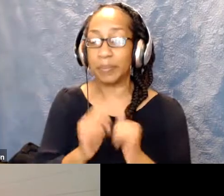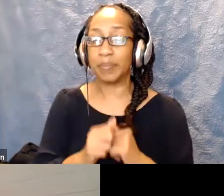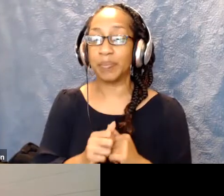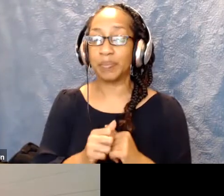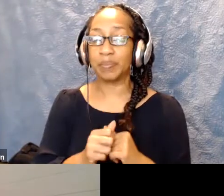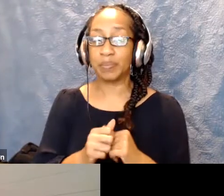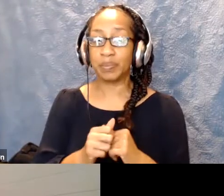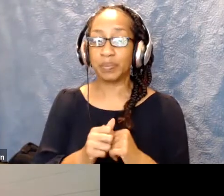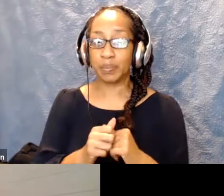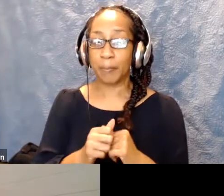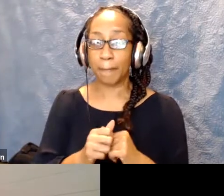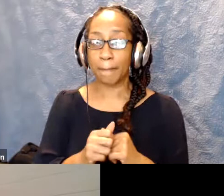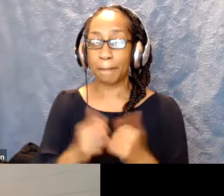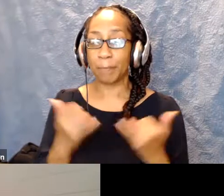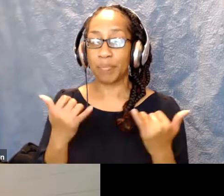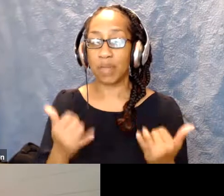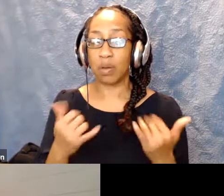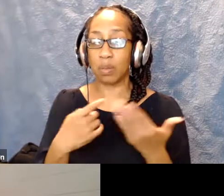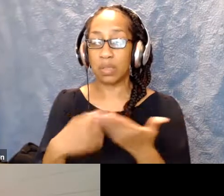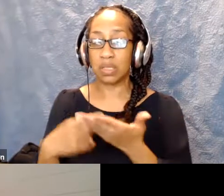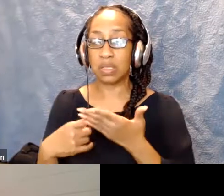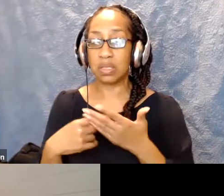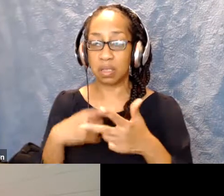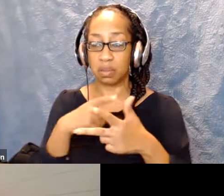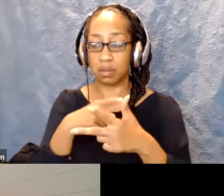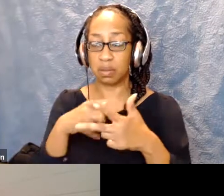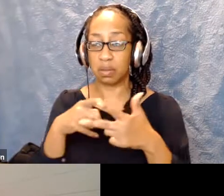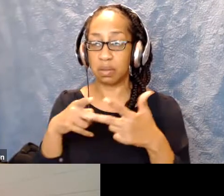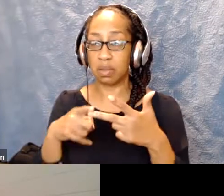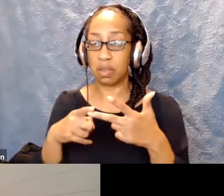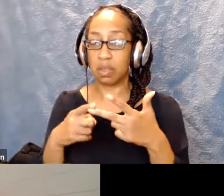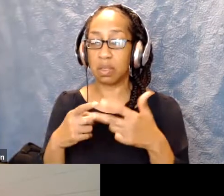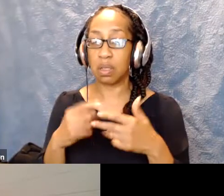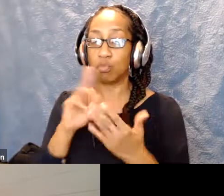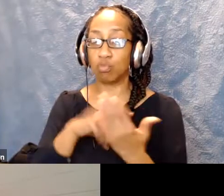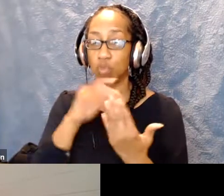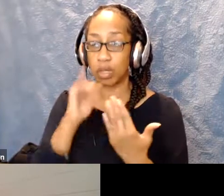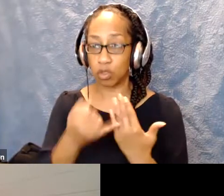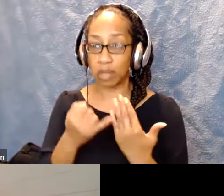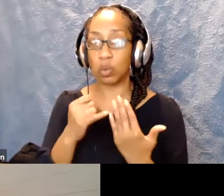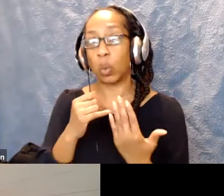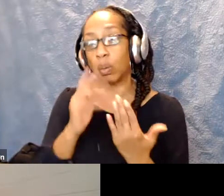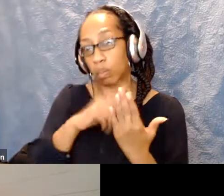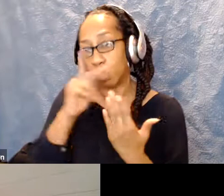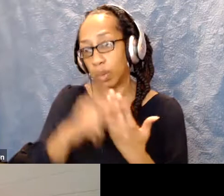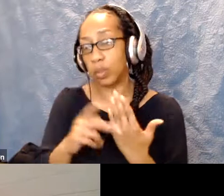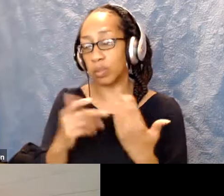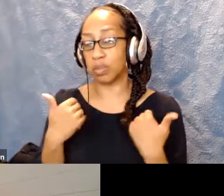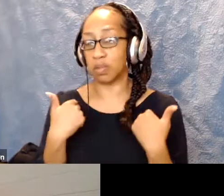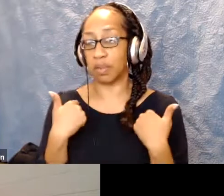So I'm going to talk about 3 major projects or programs that we have